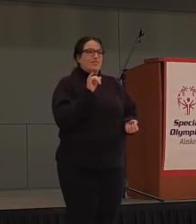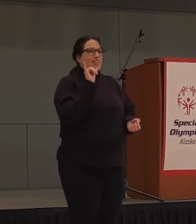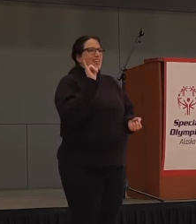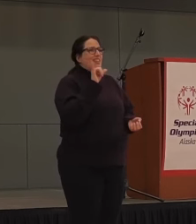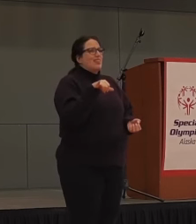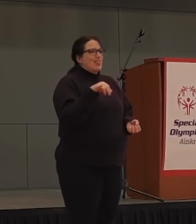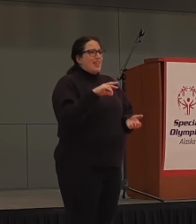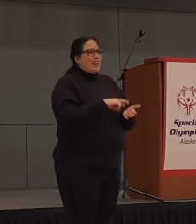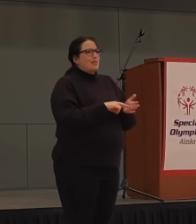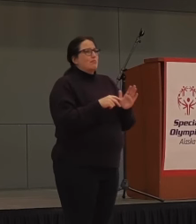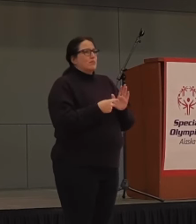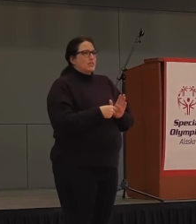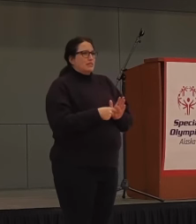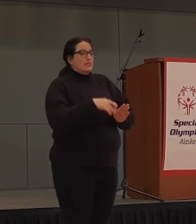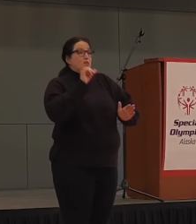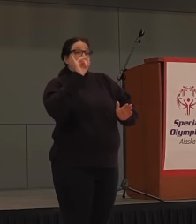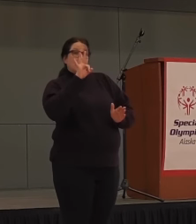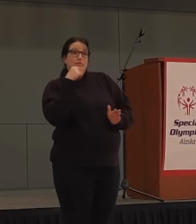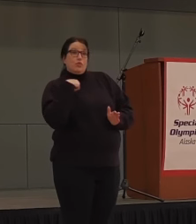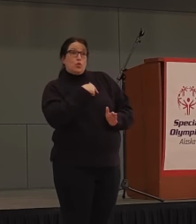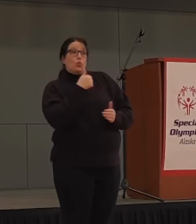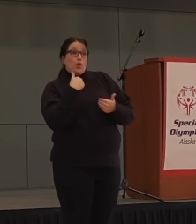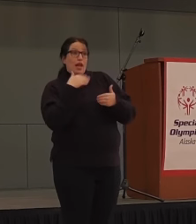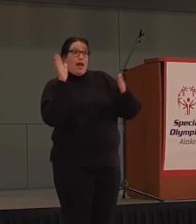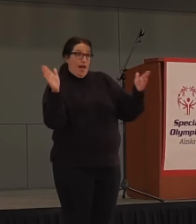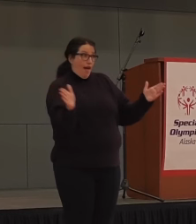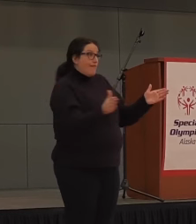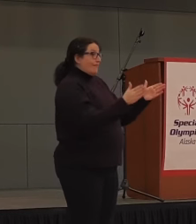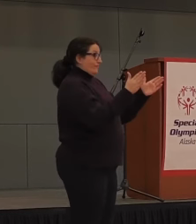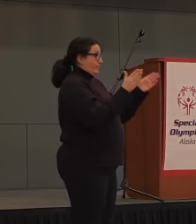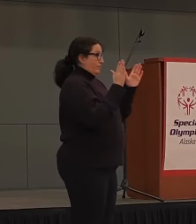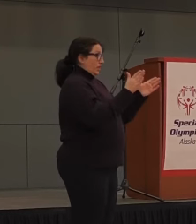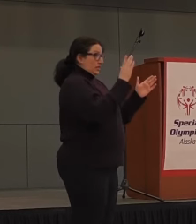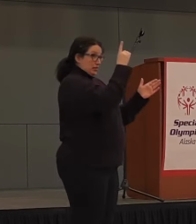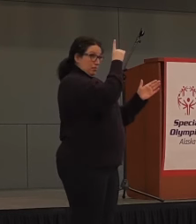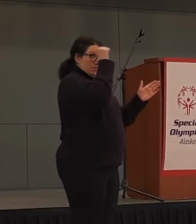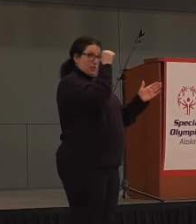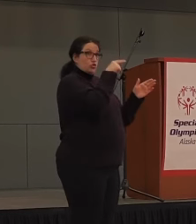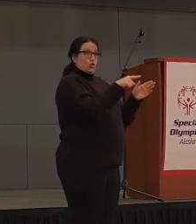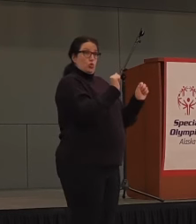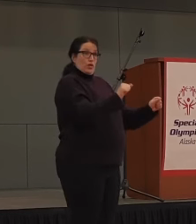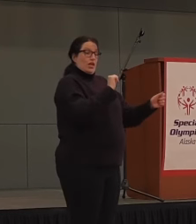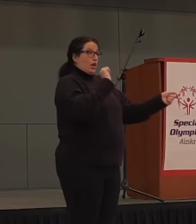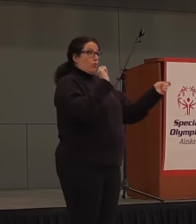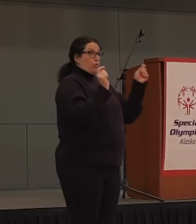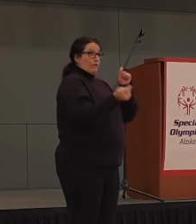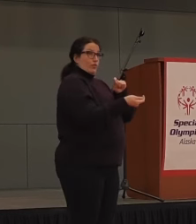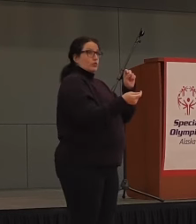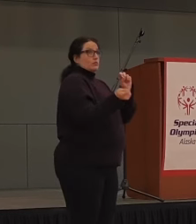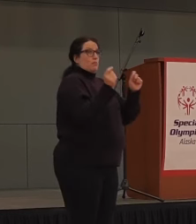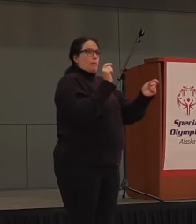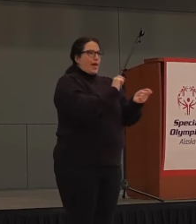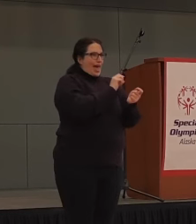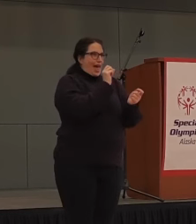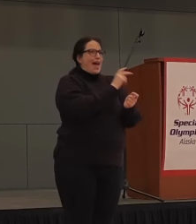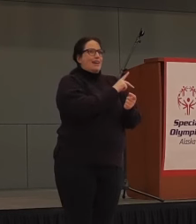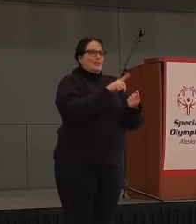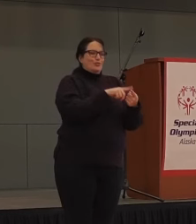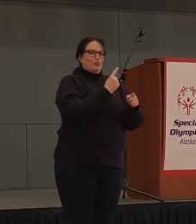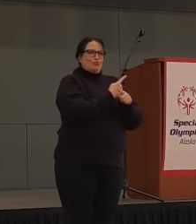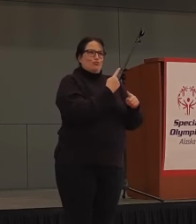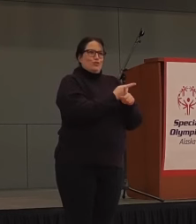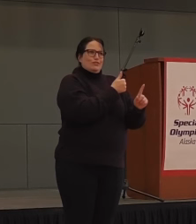leads then, if there are reversible dementias, then there are